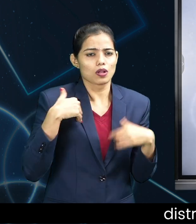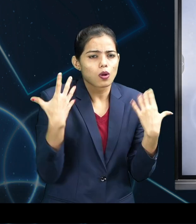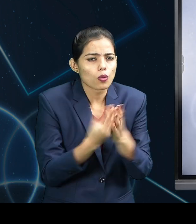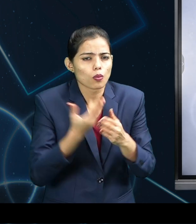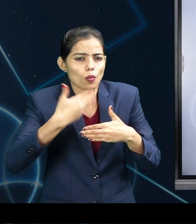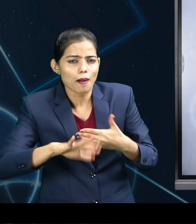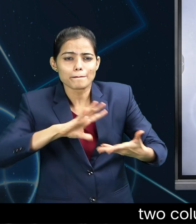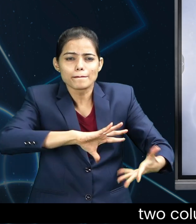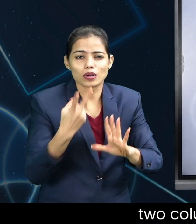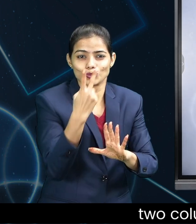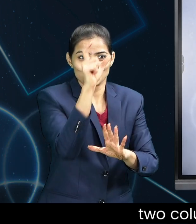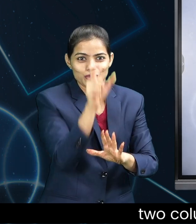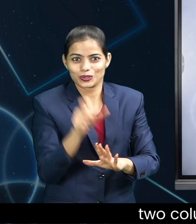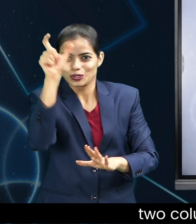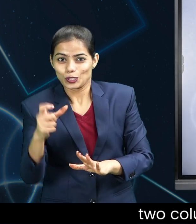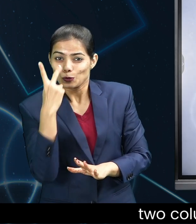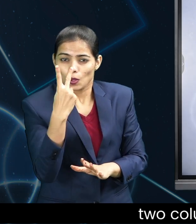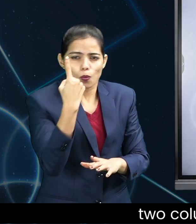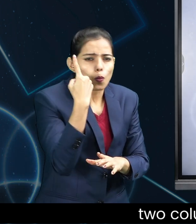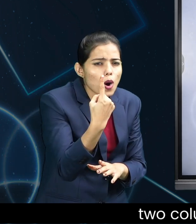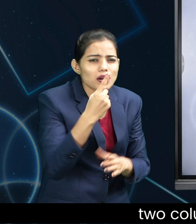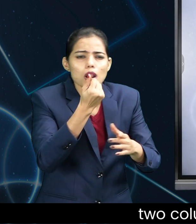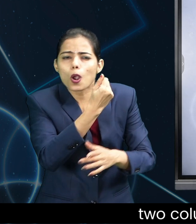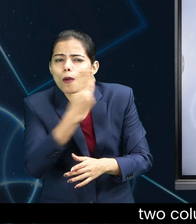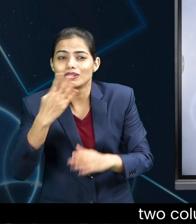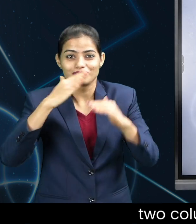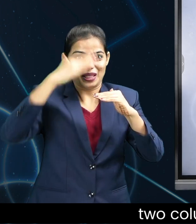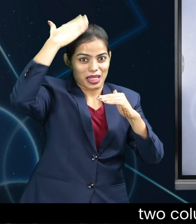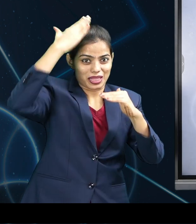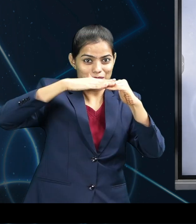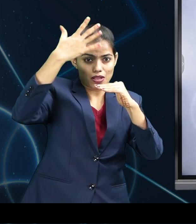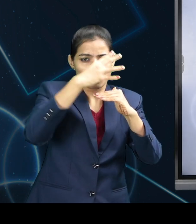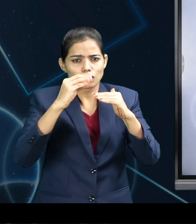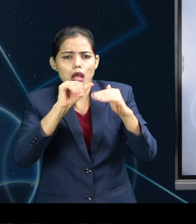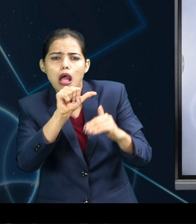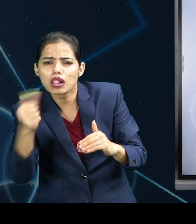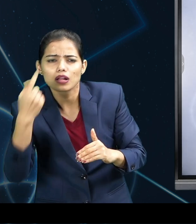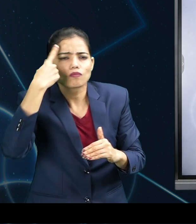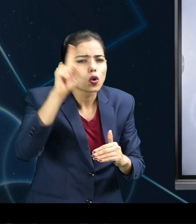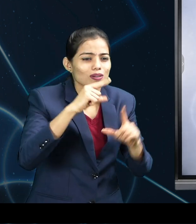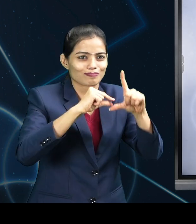We will make two columns, one for the number of heads and another for the frequency.